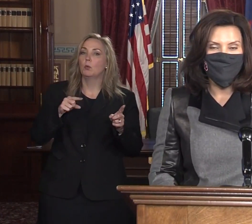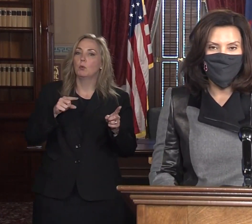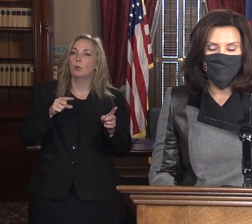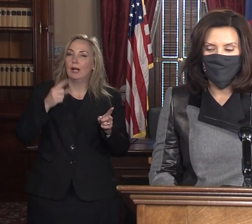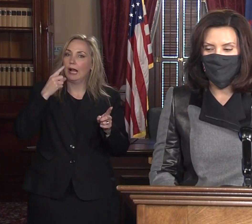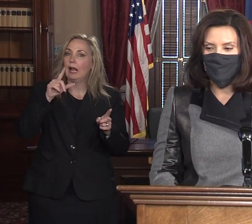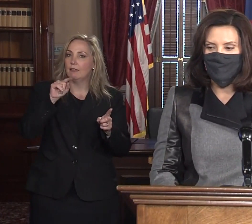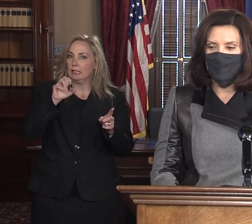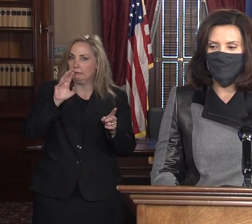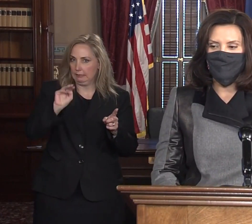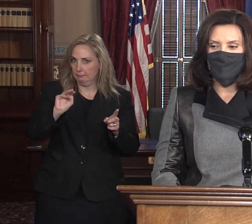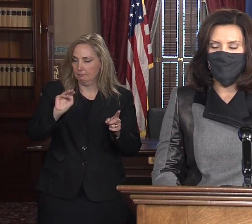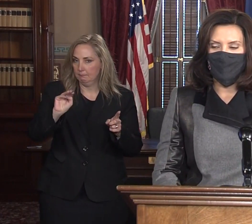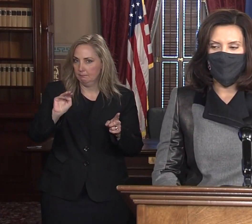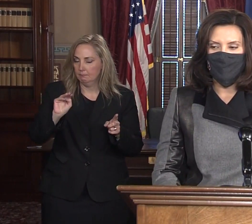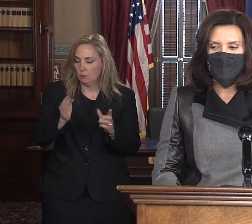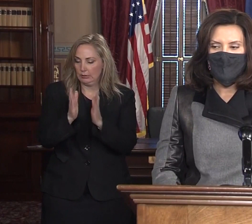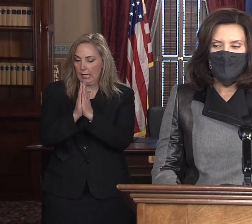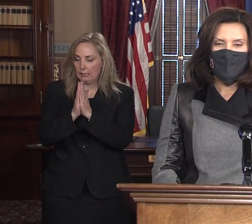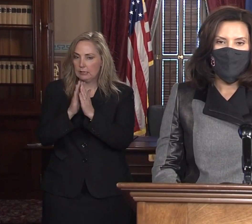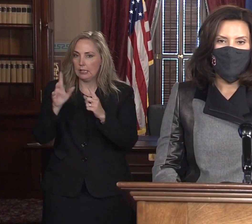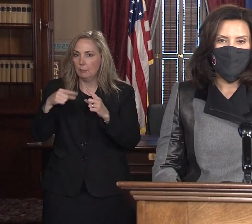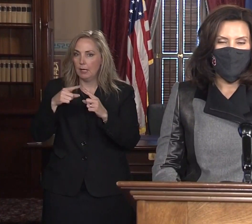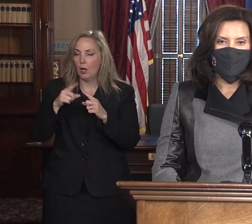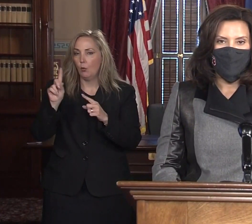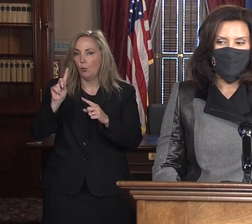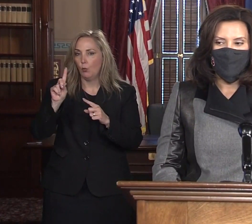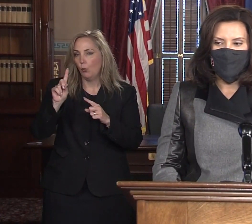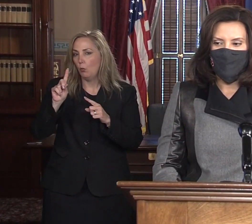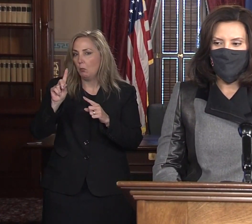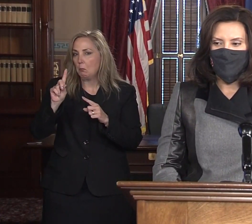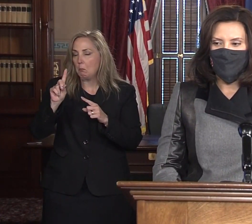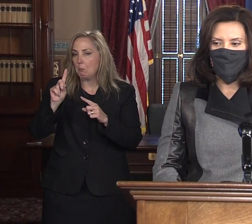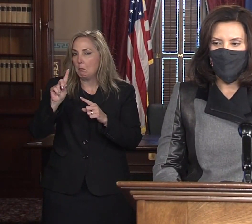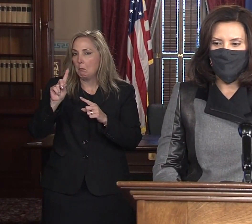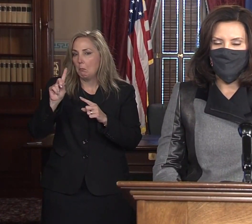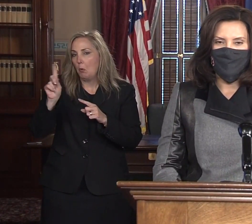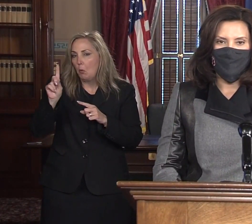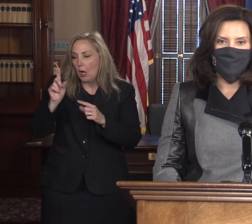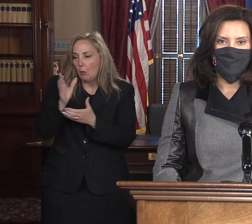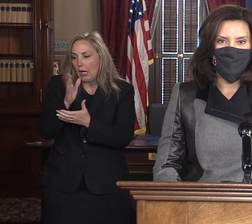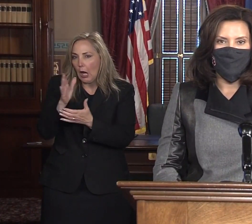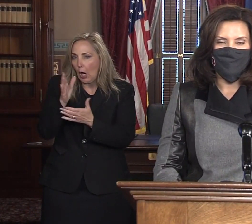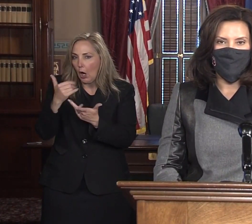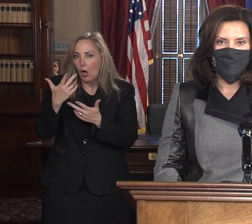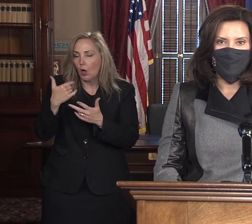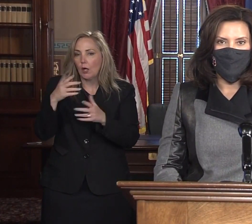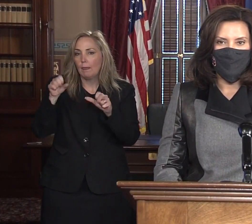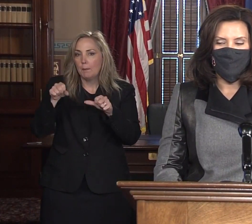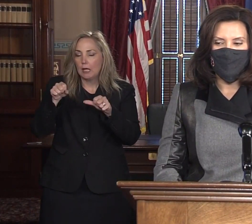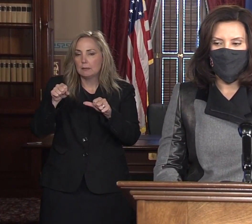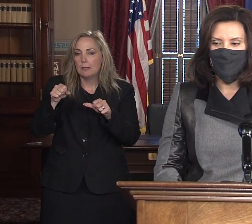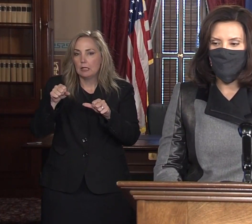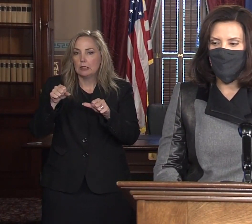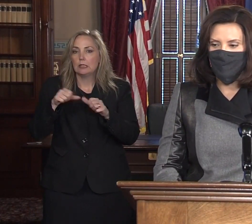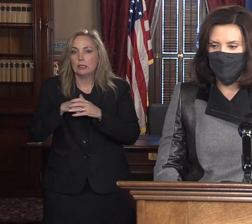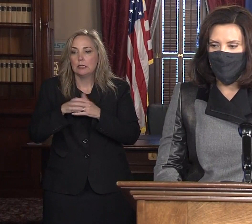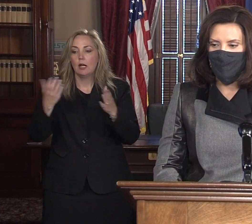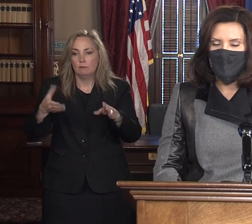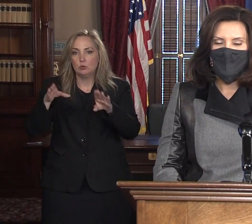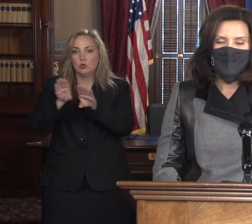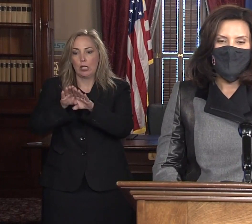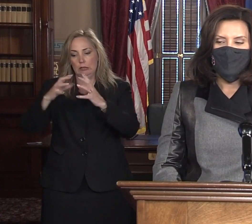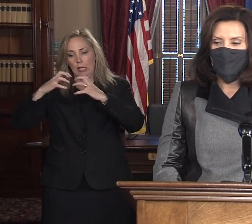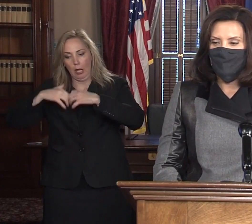it was Tim Skubik who was asking about where we are in proximity to the possibility of a